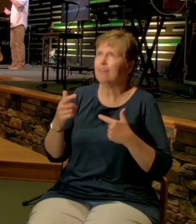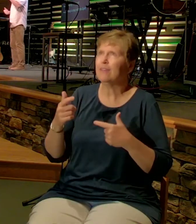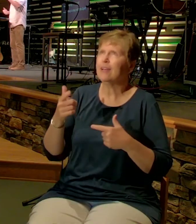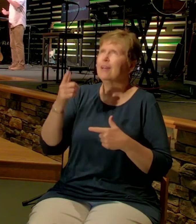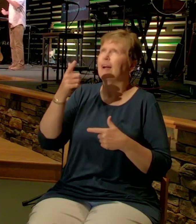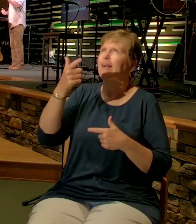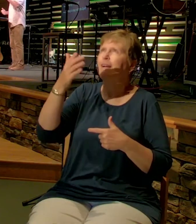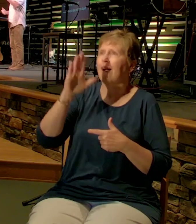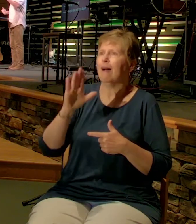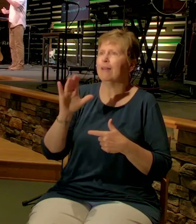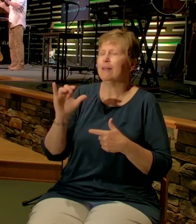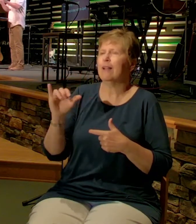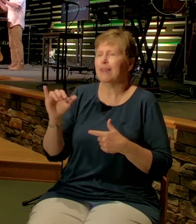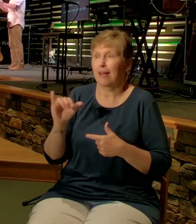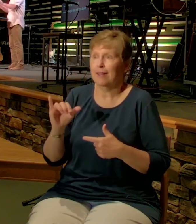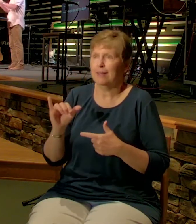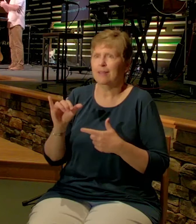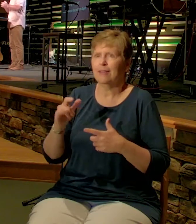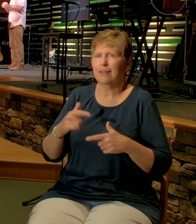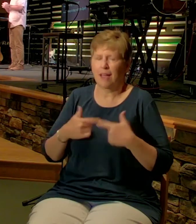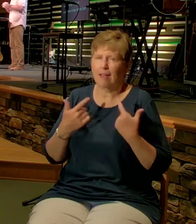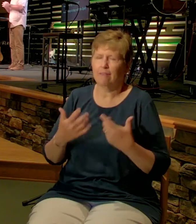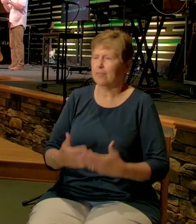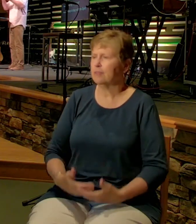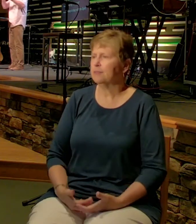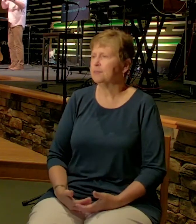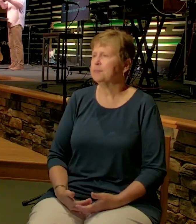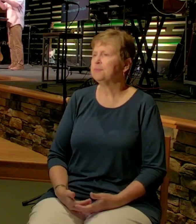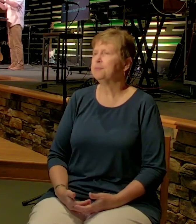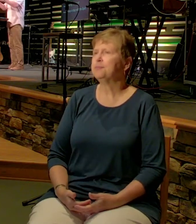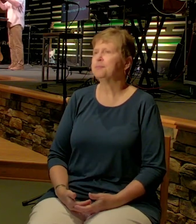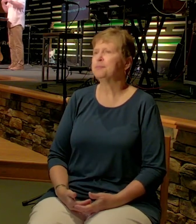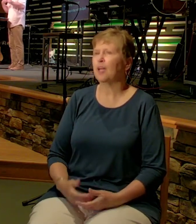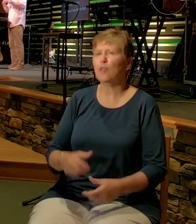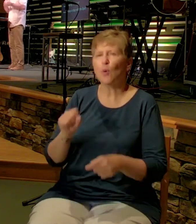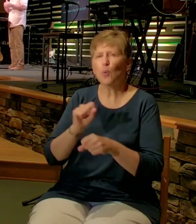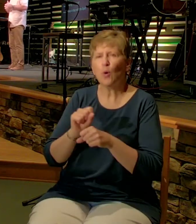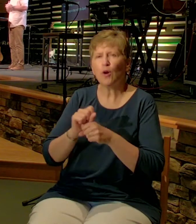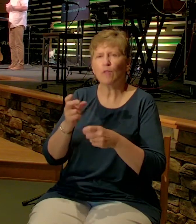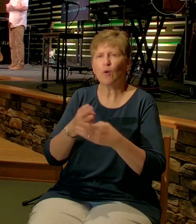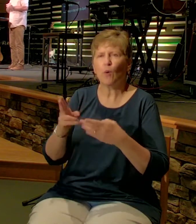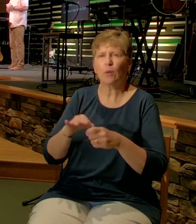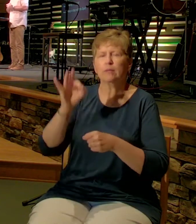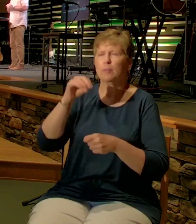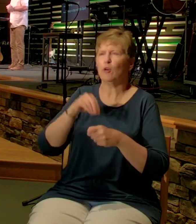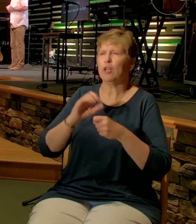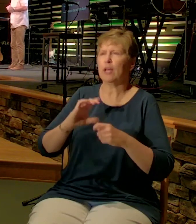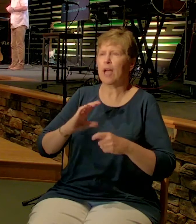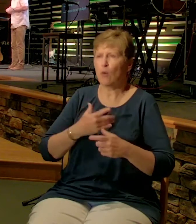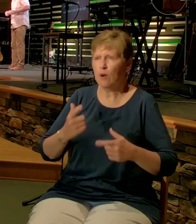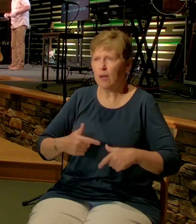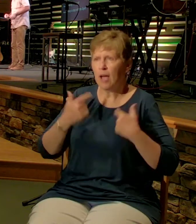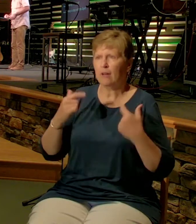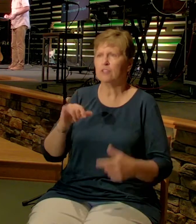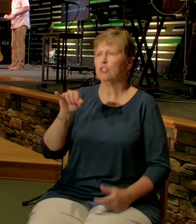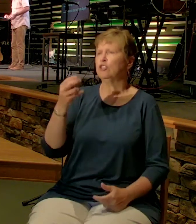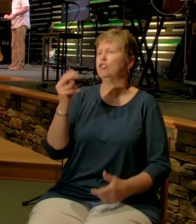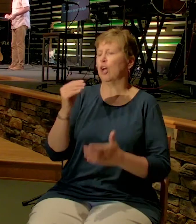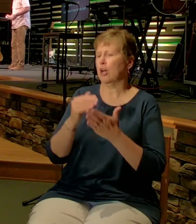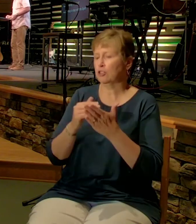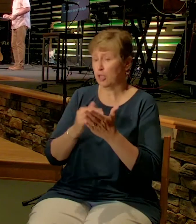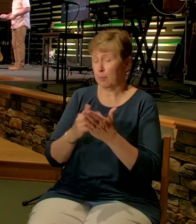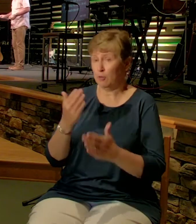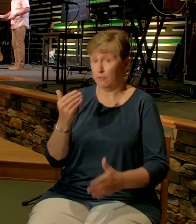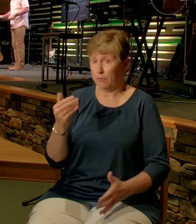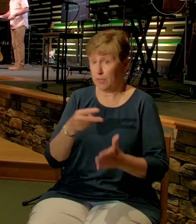want you to listen to what Jesus says about the Holy Spirit and the work of the Holy Spirit in our lives. This is from John chapter 15,